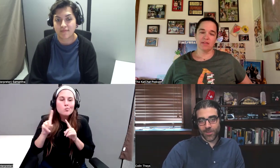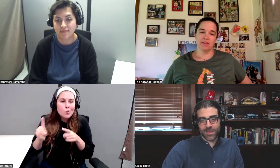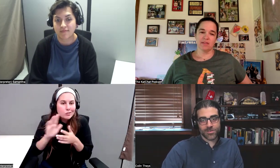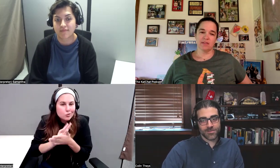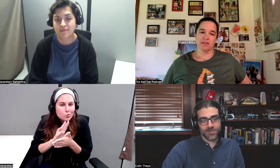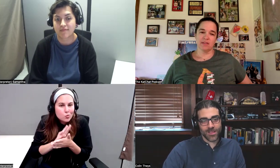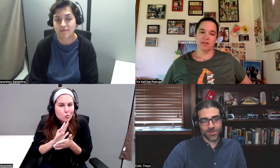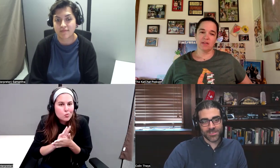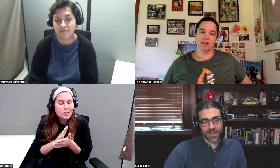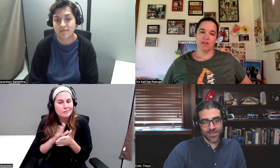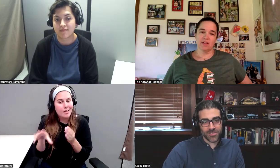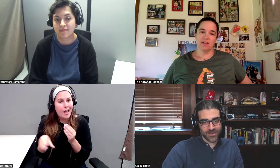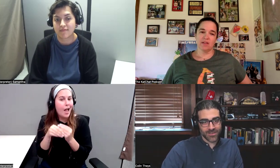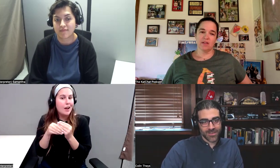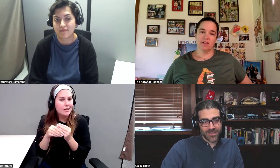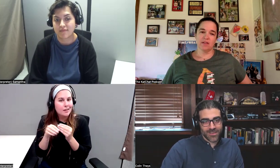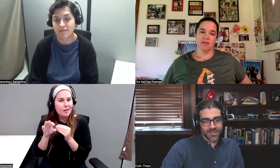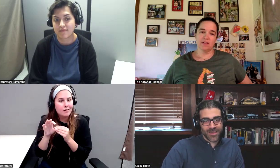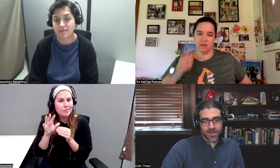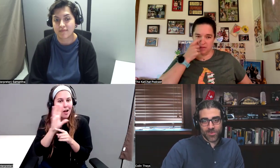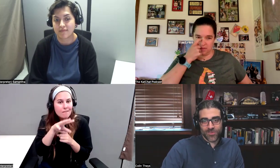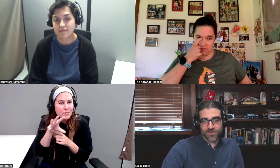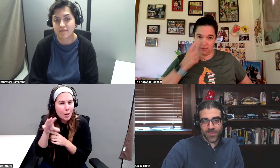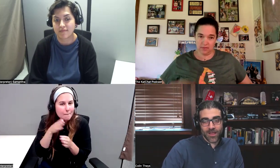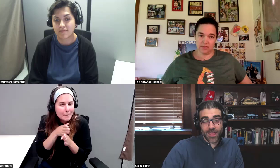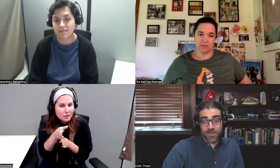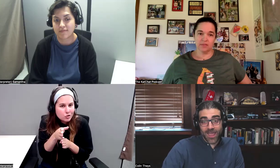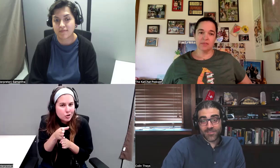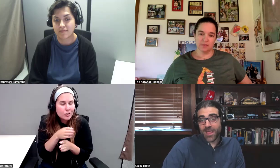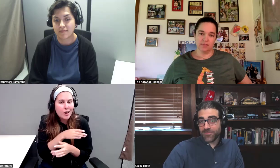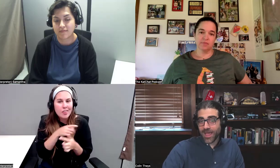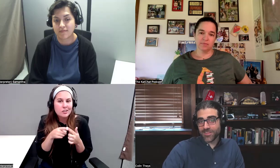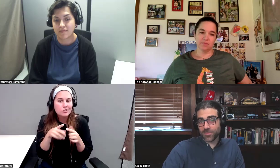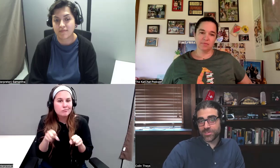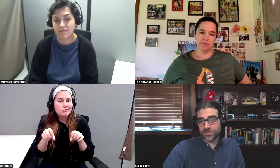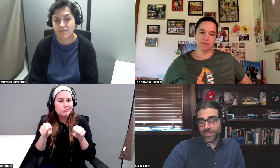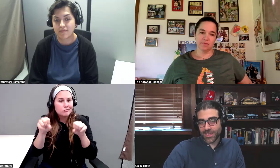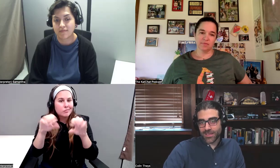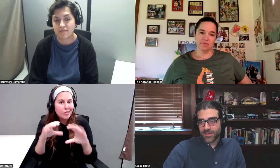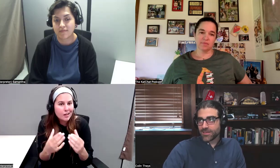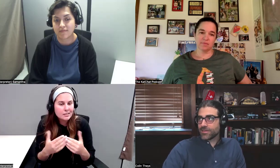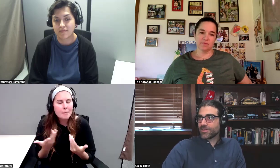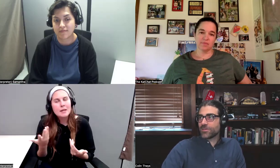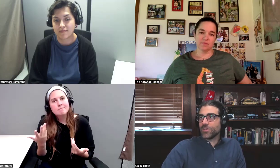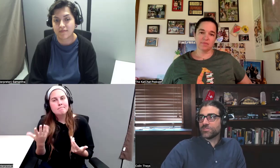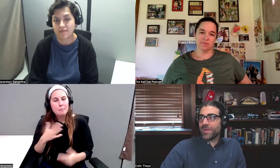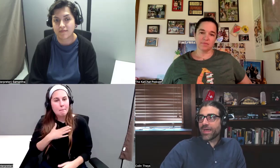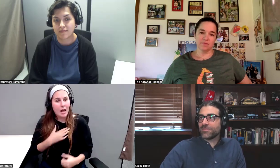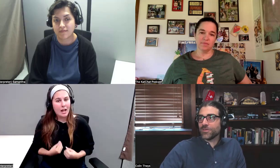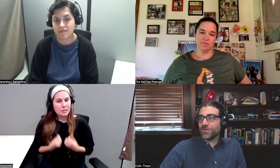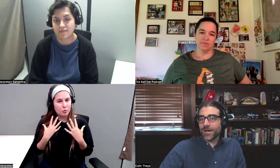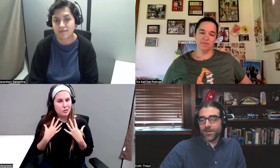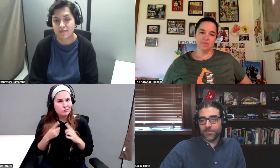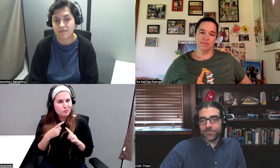a film major while I was in college and kind of pursued from there. And I guess a lot of my inspiration really goes